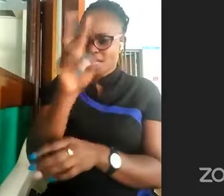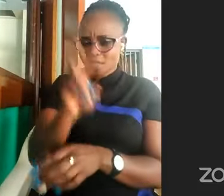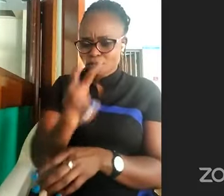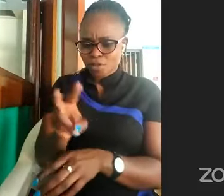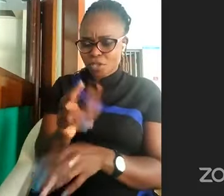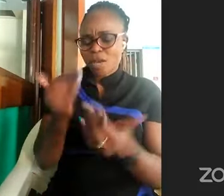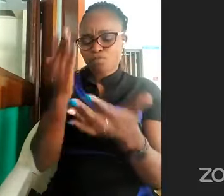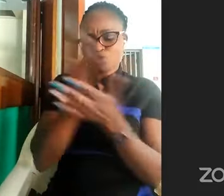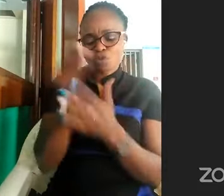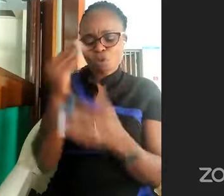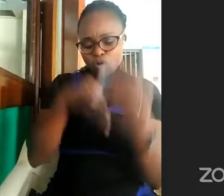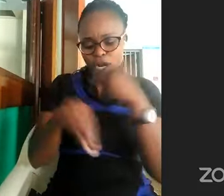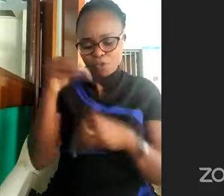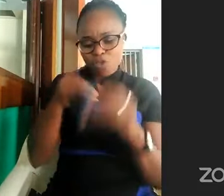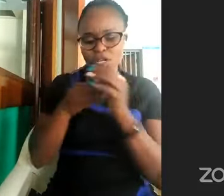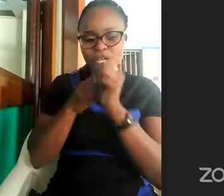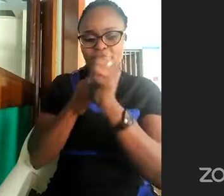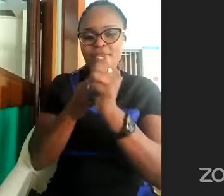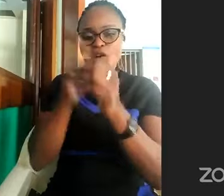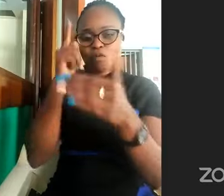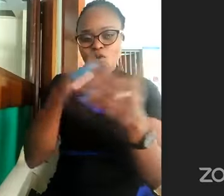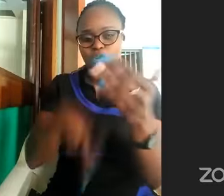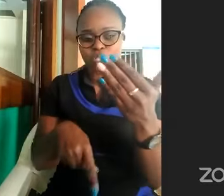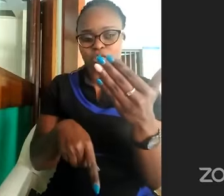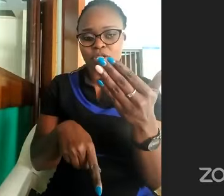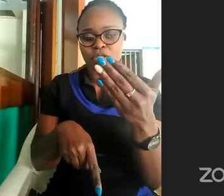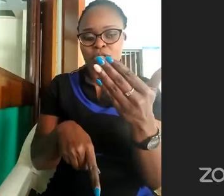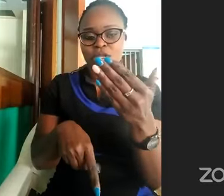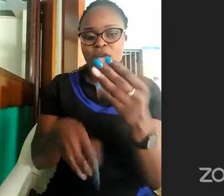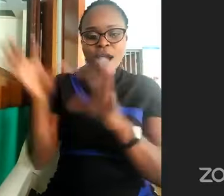Corruption can contribute to the culture of input